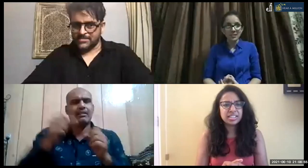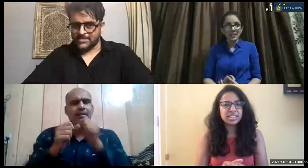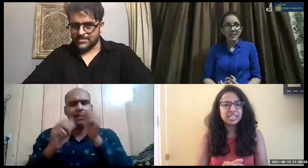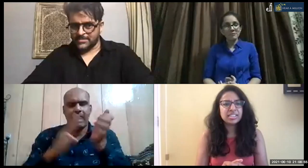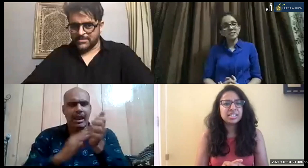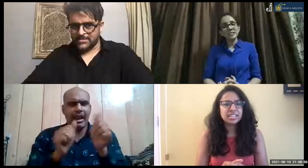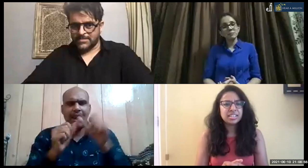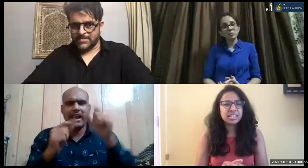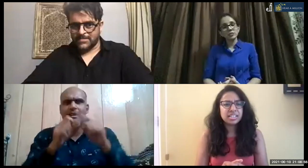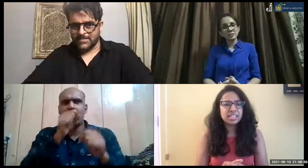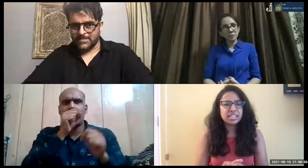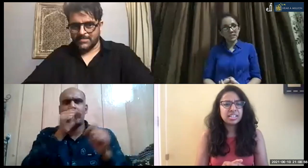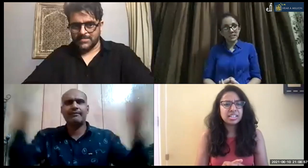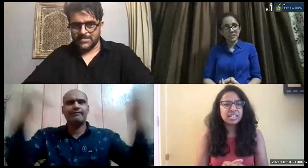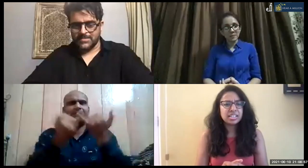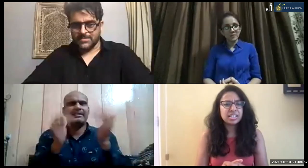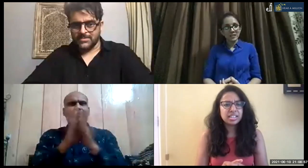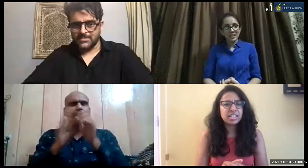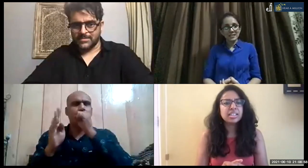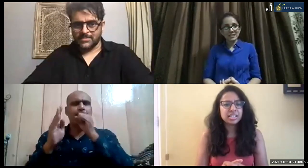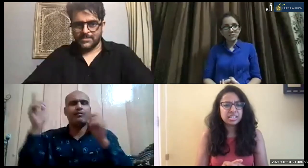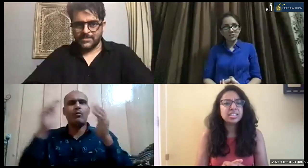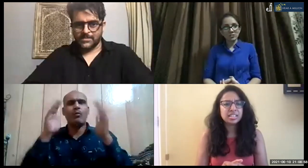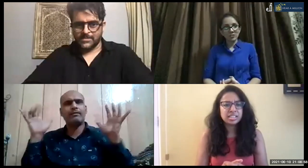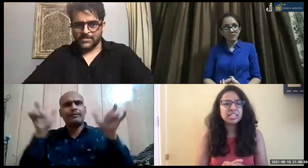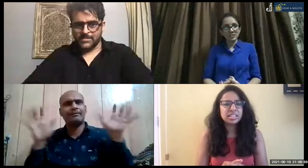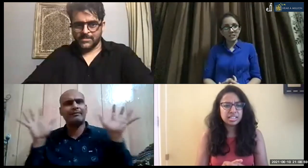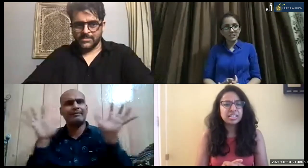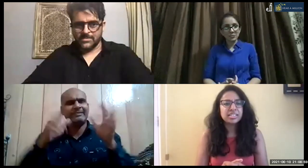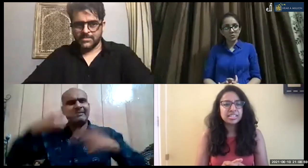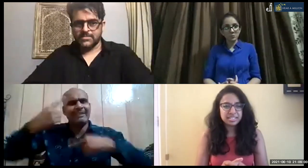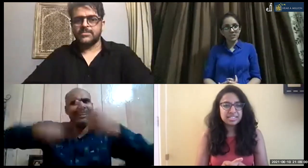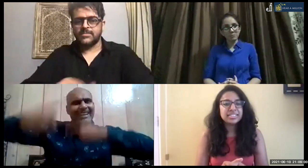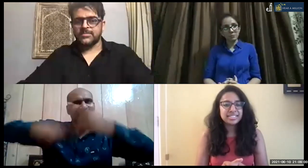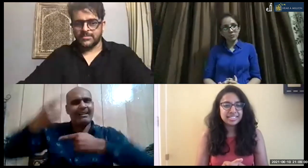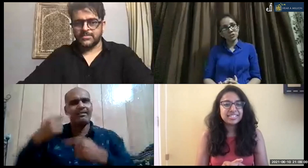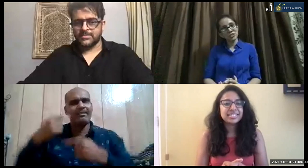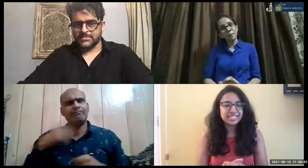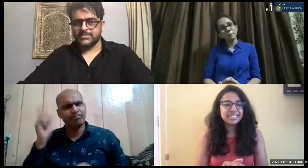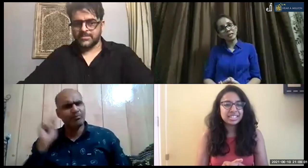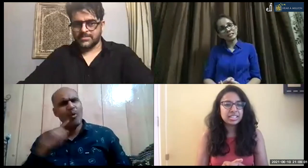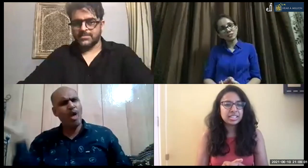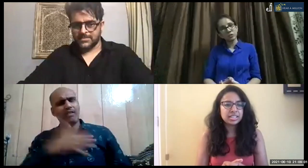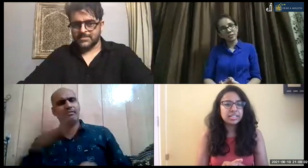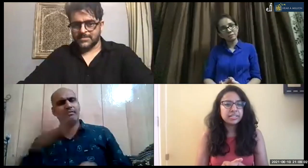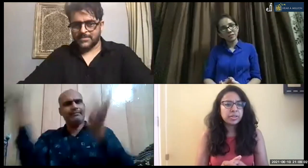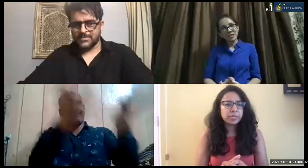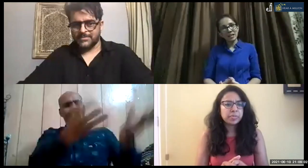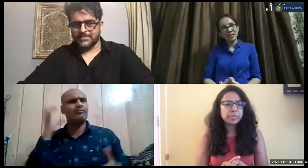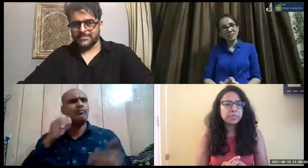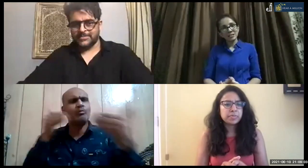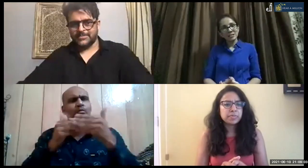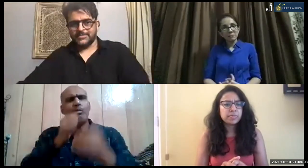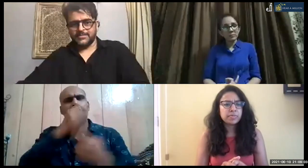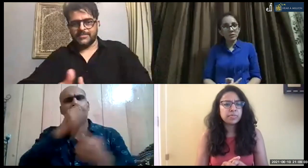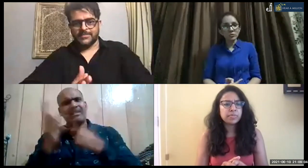deaf. And every Sunday Modi is speaking, and he's just, every Sunday he would just speak, and people would just come and listen to him.